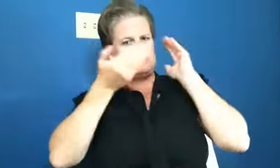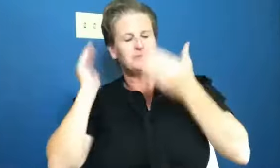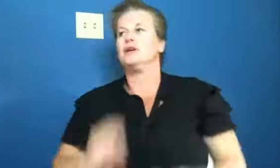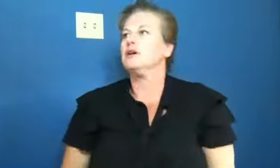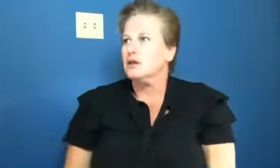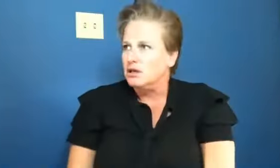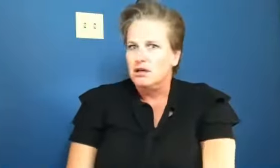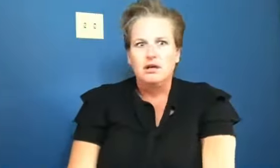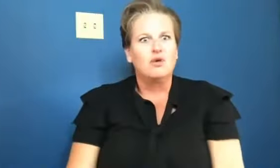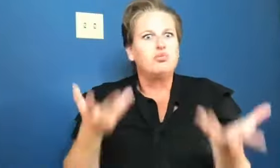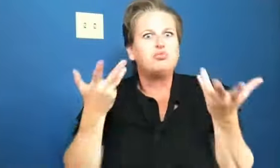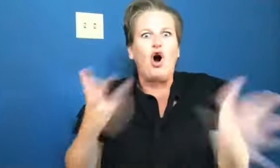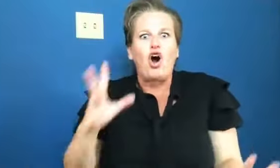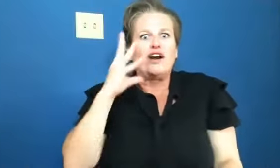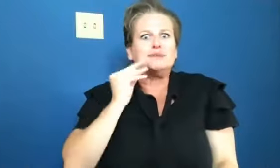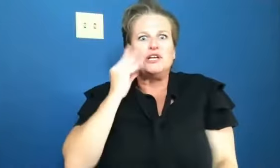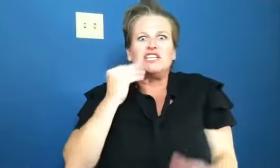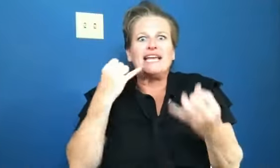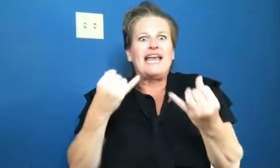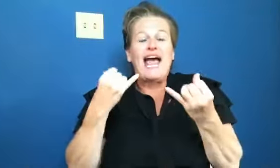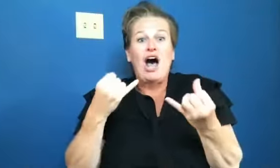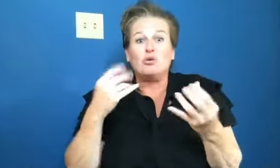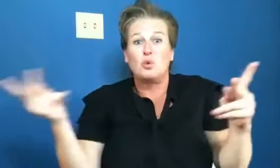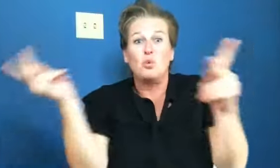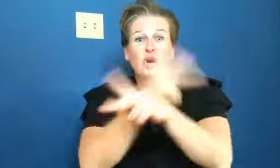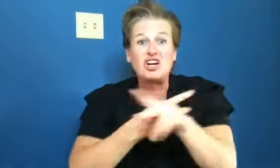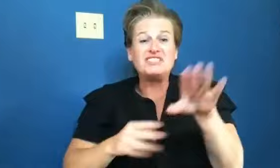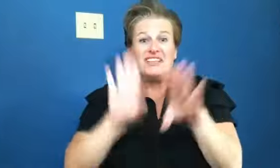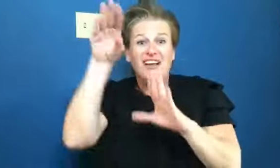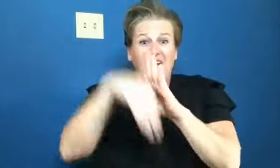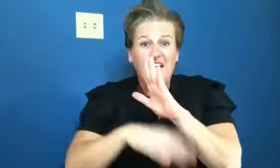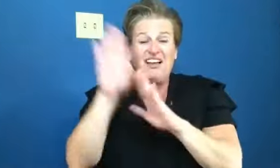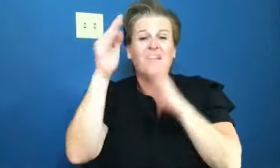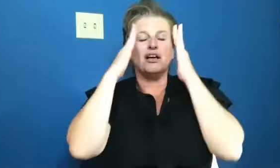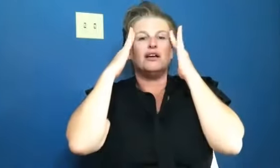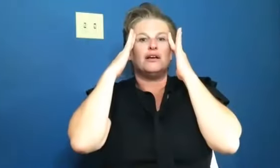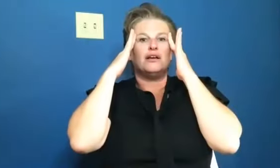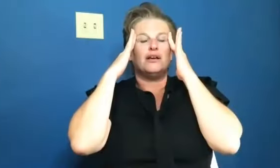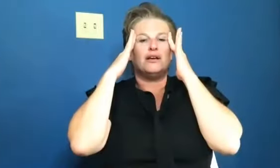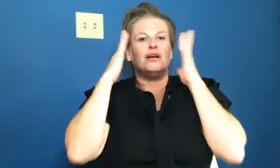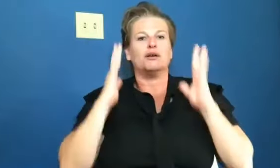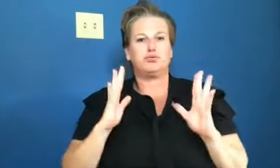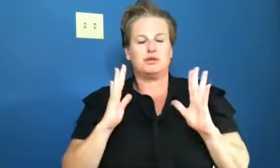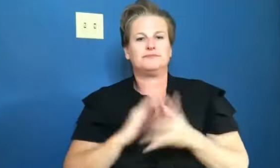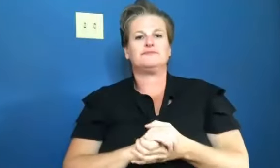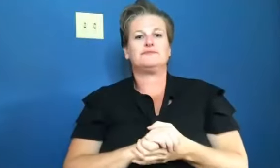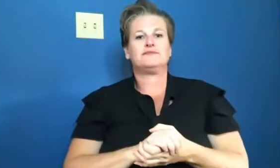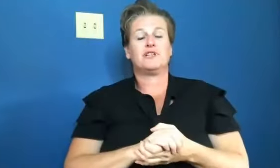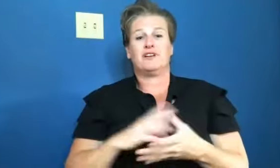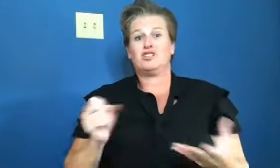house on a regular basis. And I couldn't even fathom it getting any worse than what it was. And so I'm just thinking, we're just going to get Humpty Dumpty